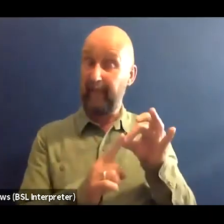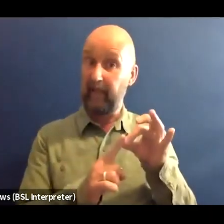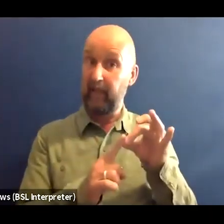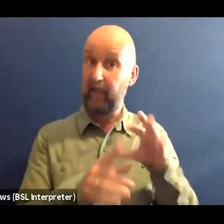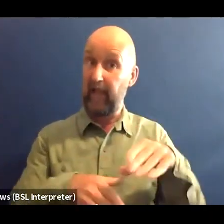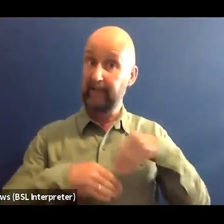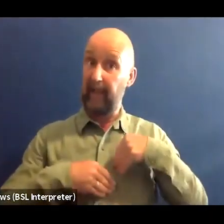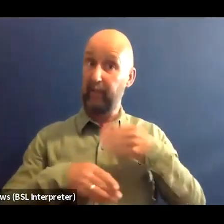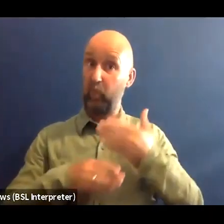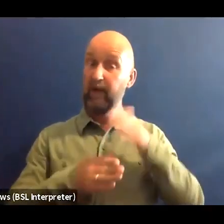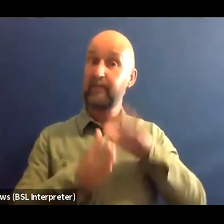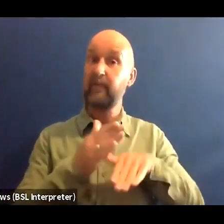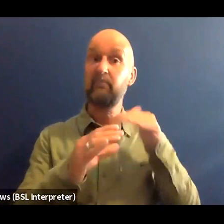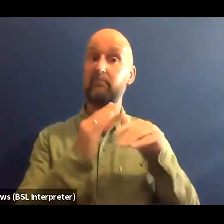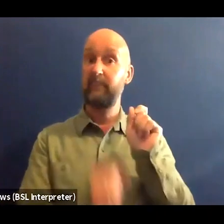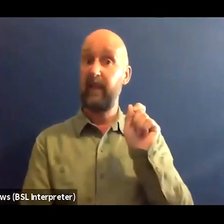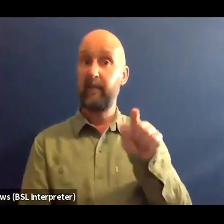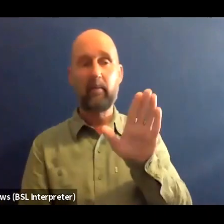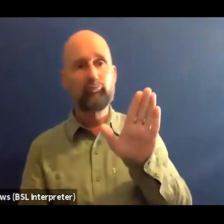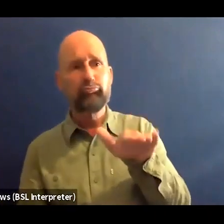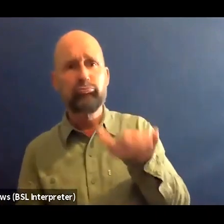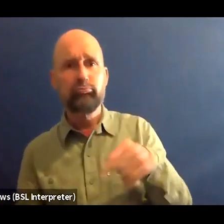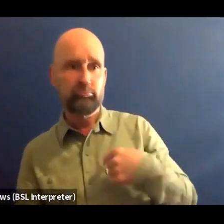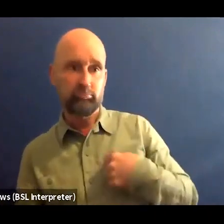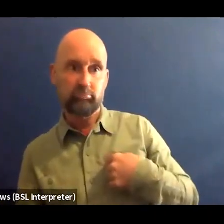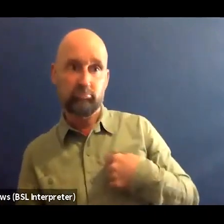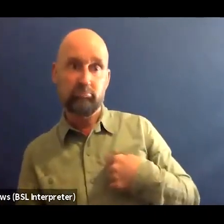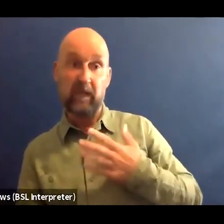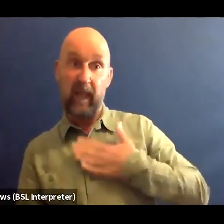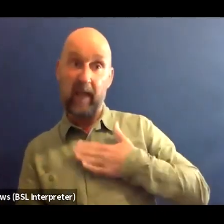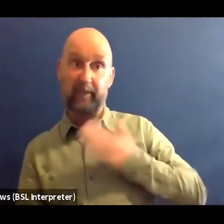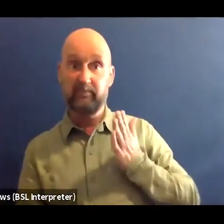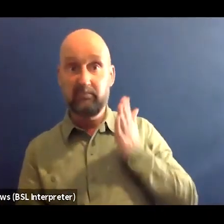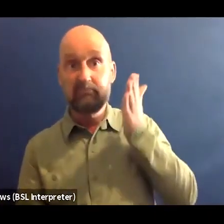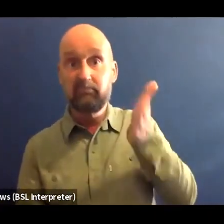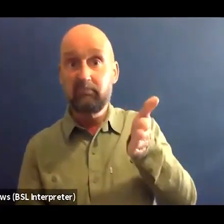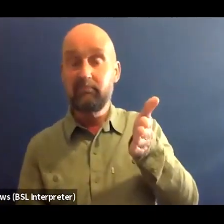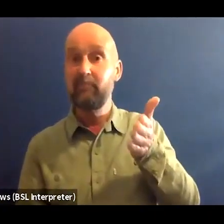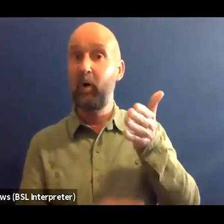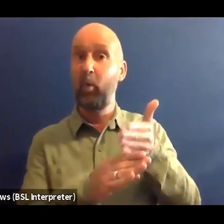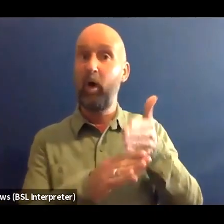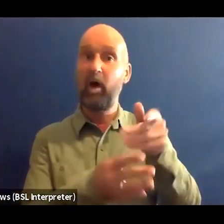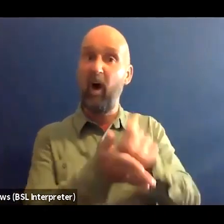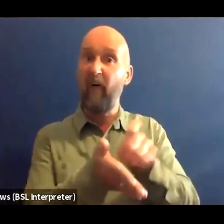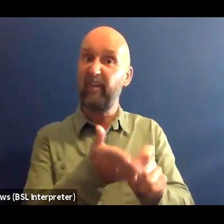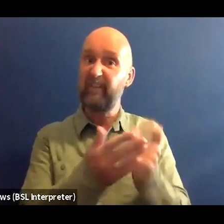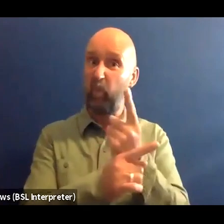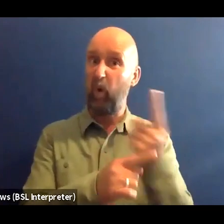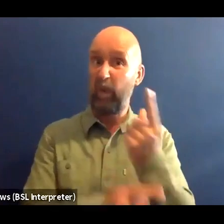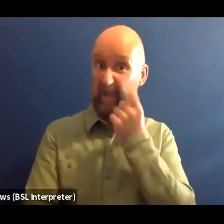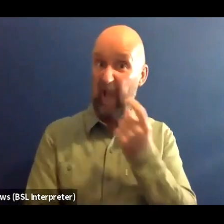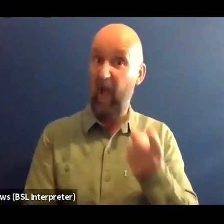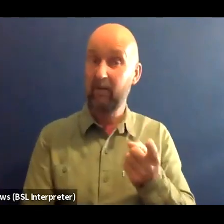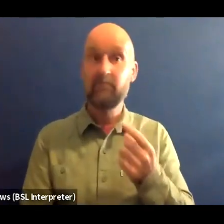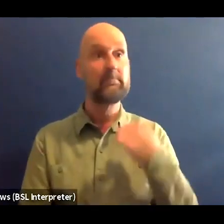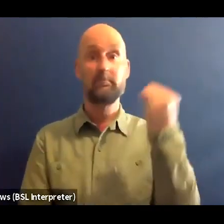work experience, but I just emailed them and said, I'm interested, would you like me, to come and work in your office? And